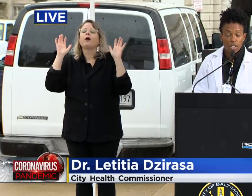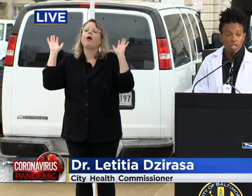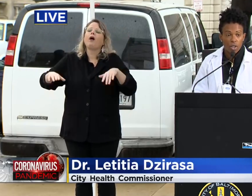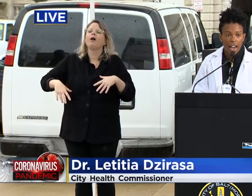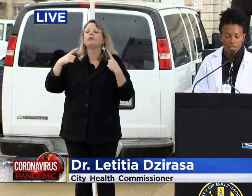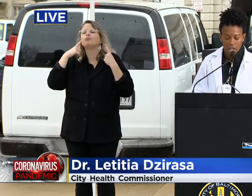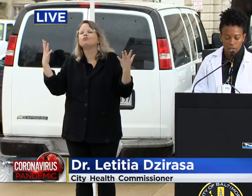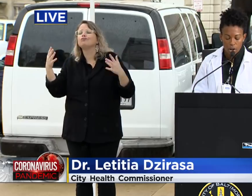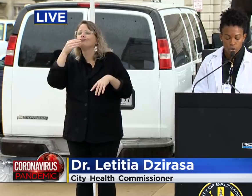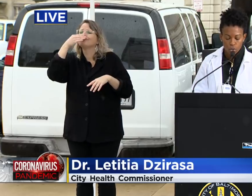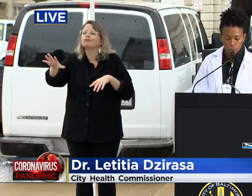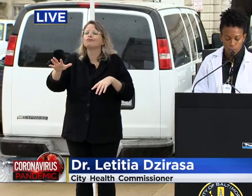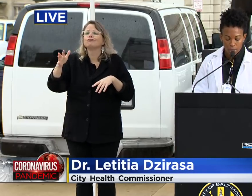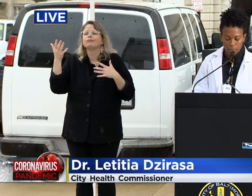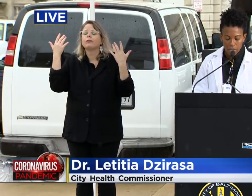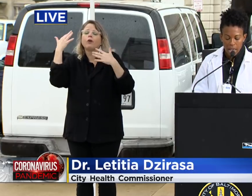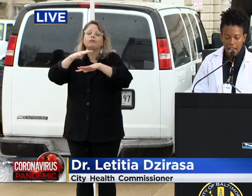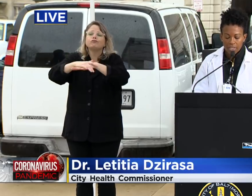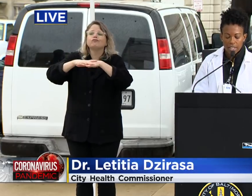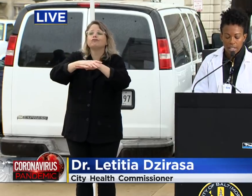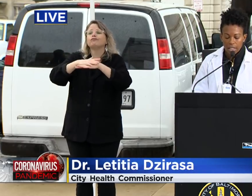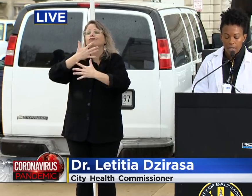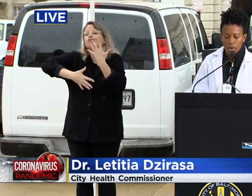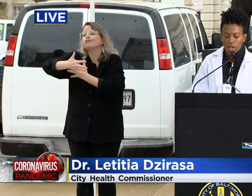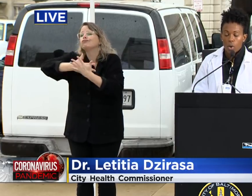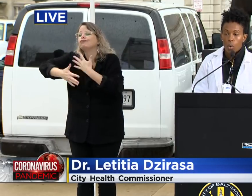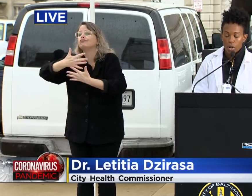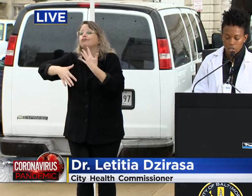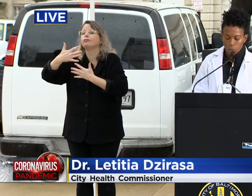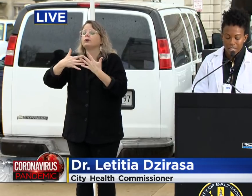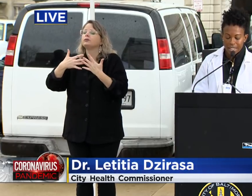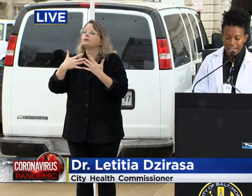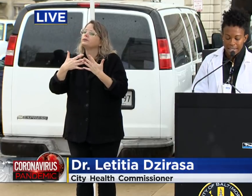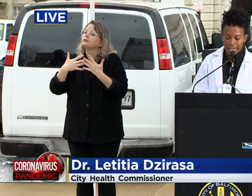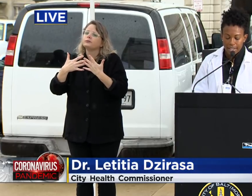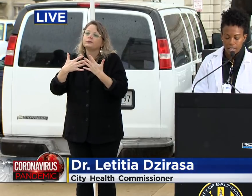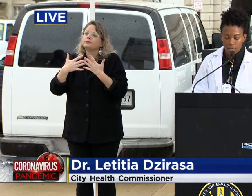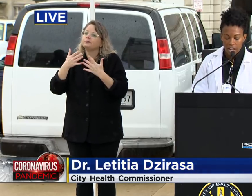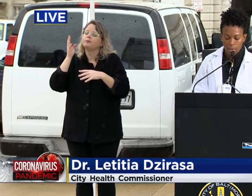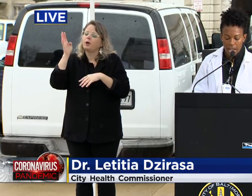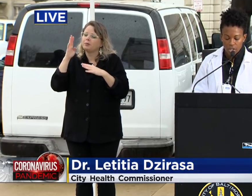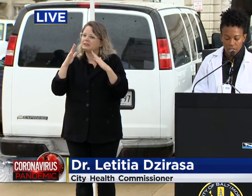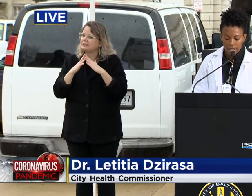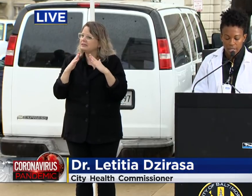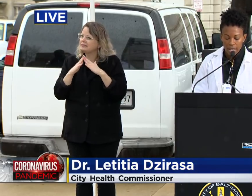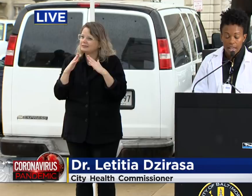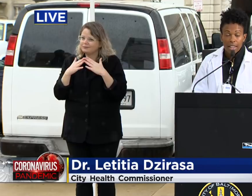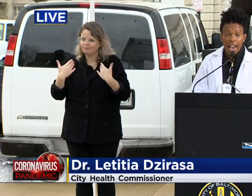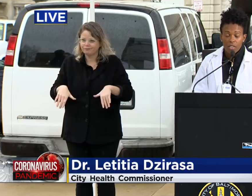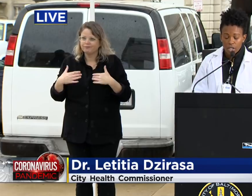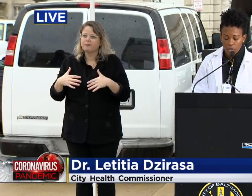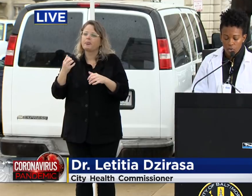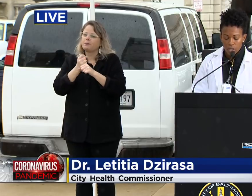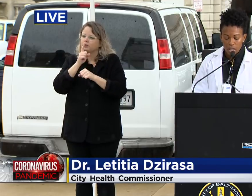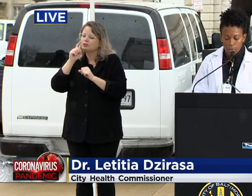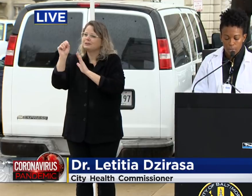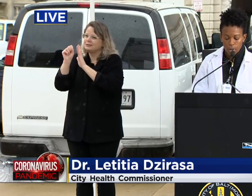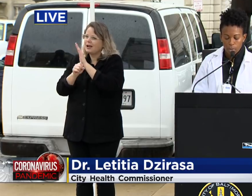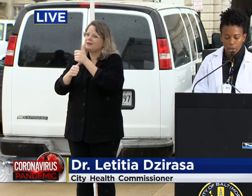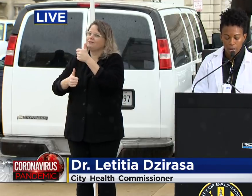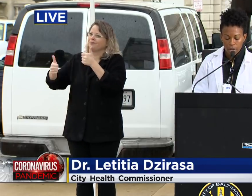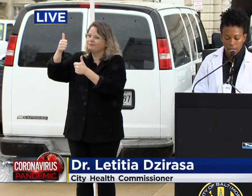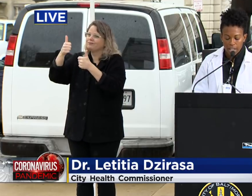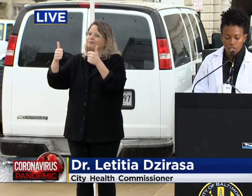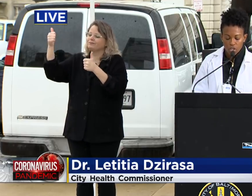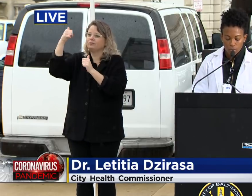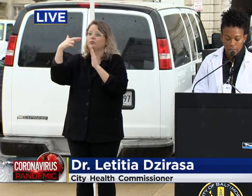needs and are still gathering in large groups. At the city level and in accordance with state and CDC recommendations, gatherings of over 10 people